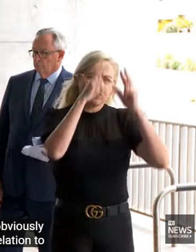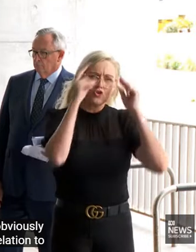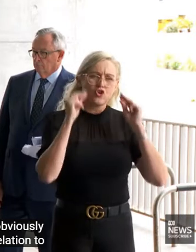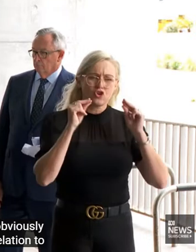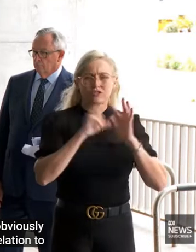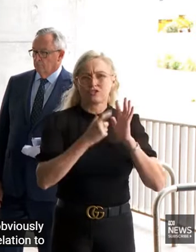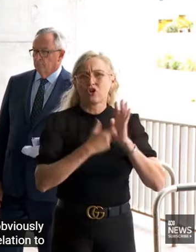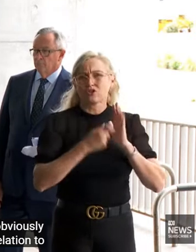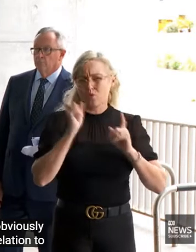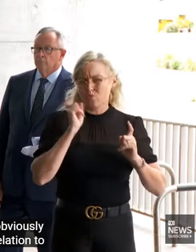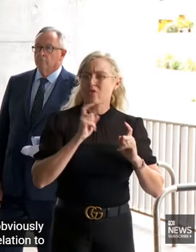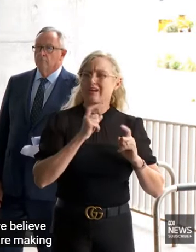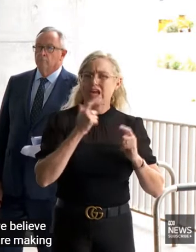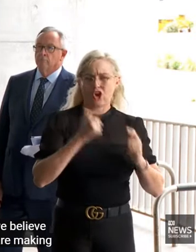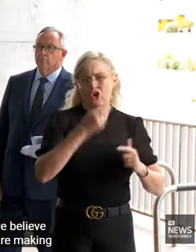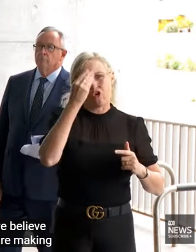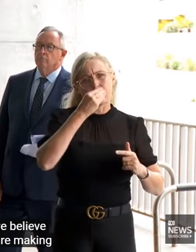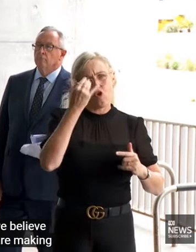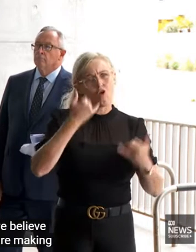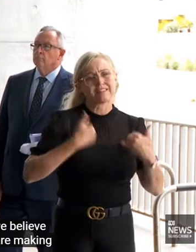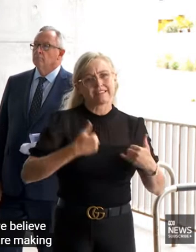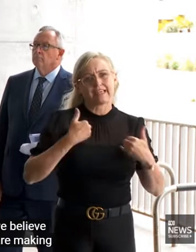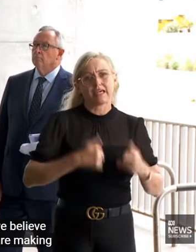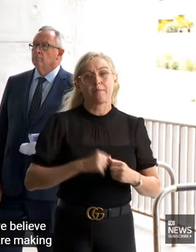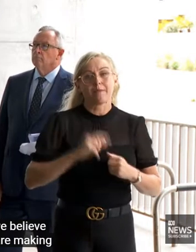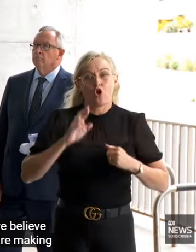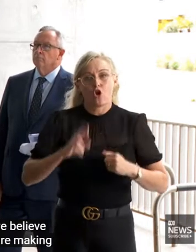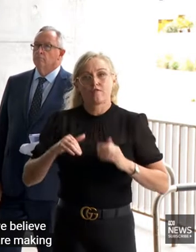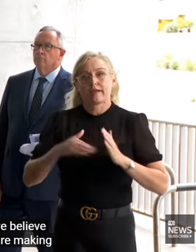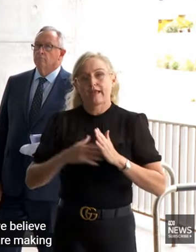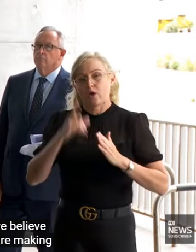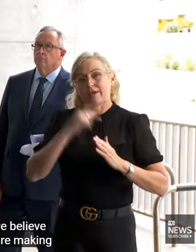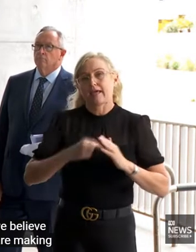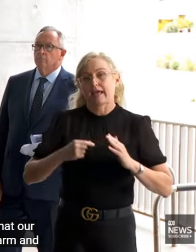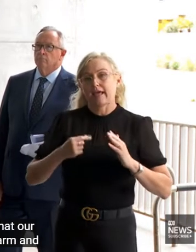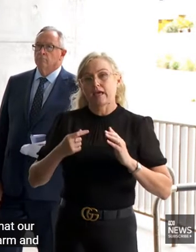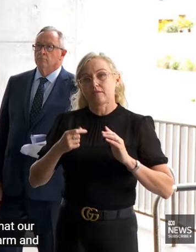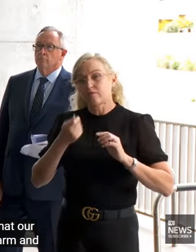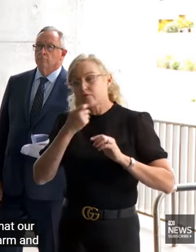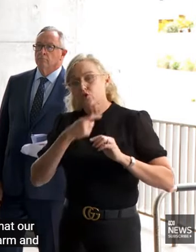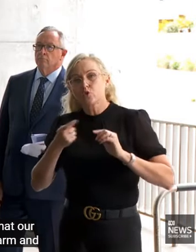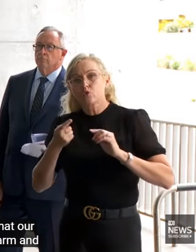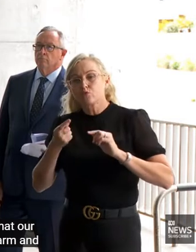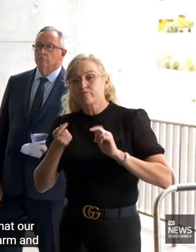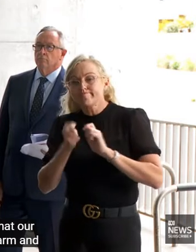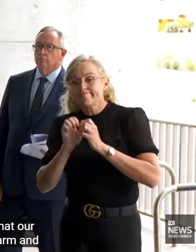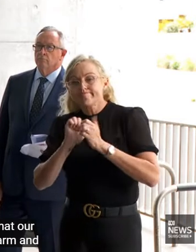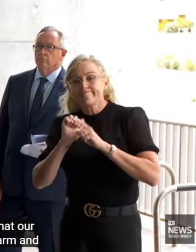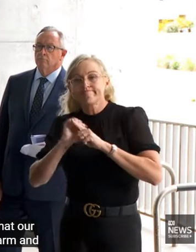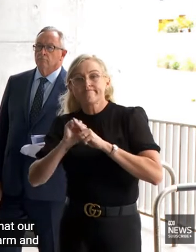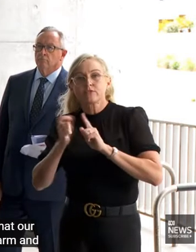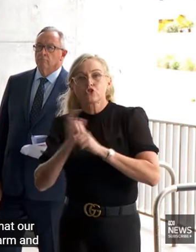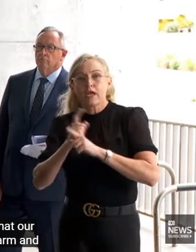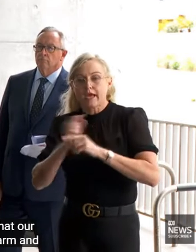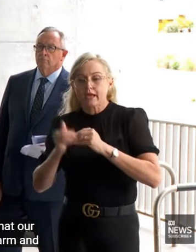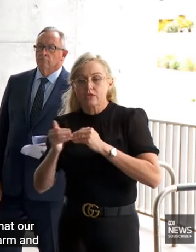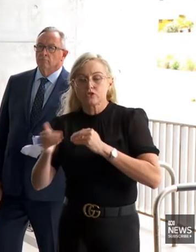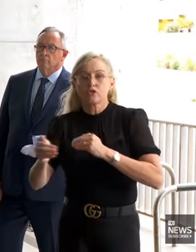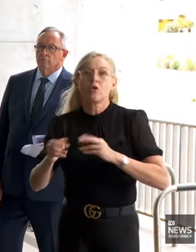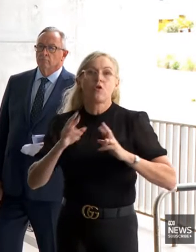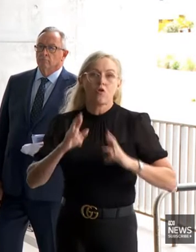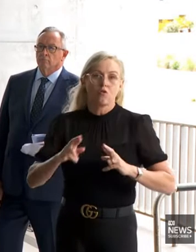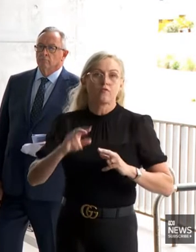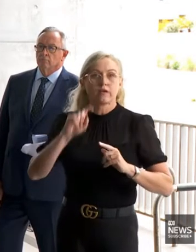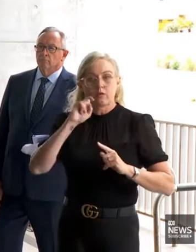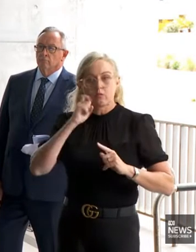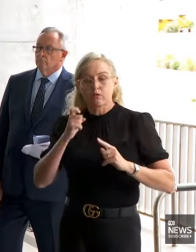changes that we are making today will ensure that our health system is well manned over the holiday season as we go through this next